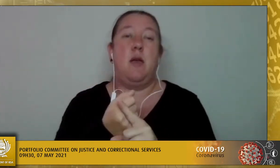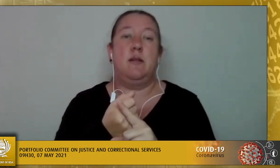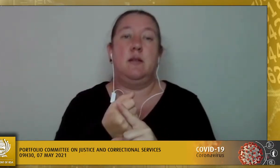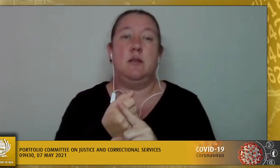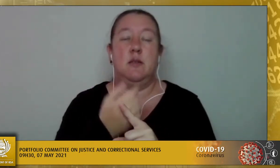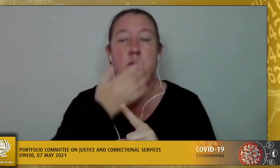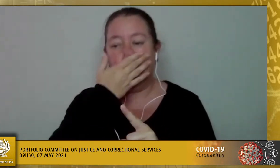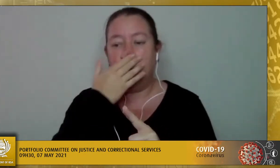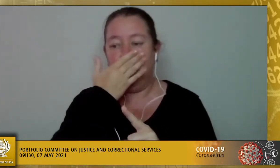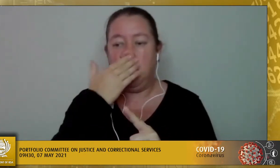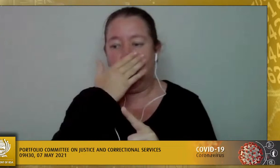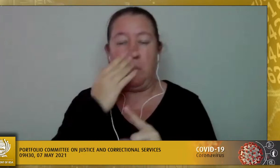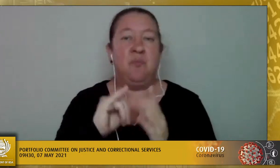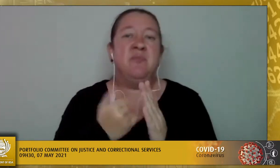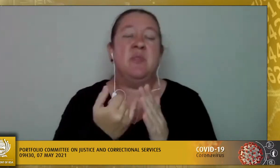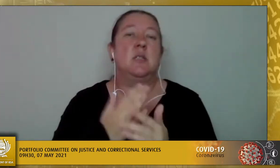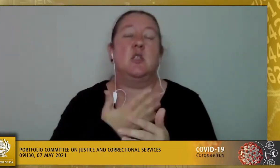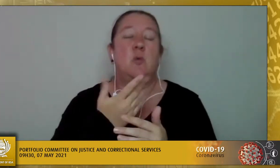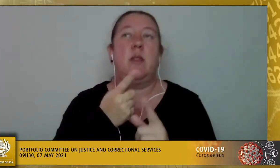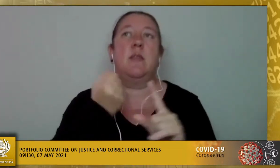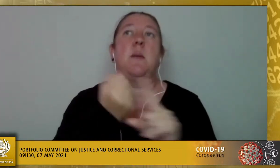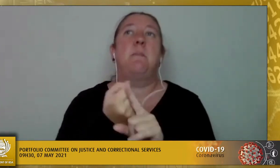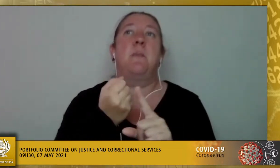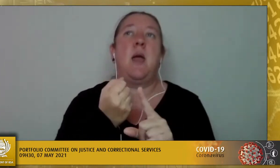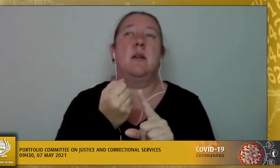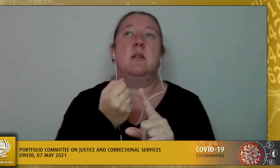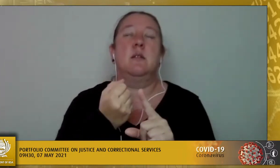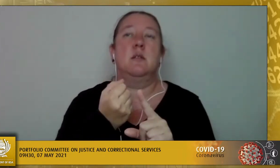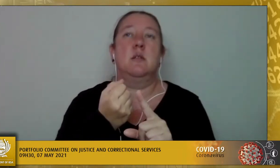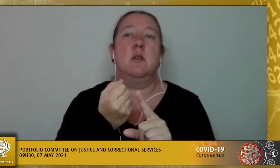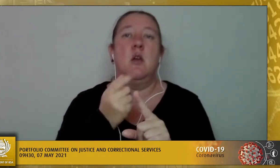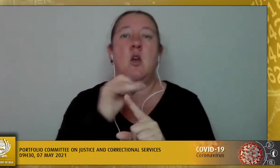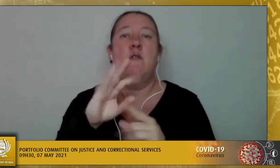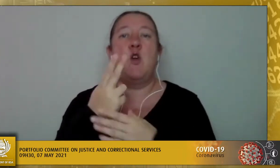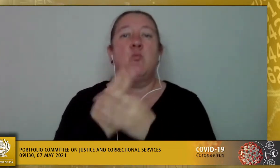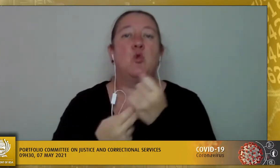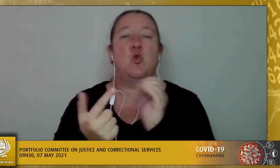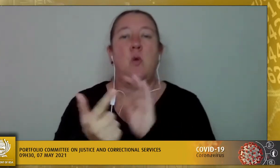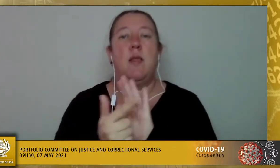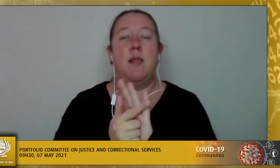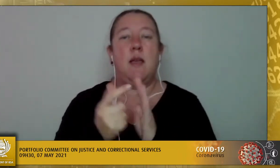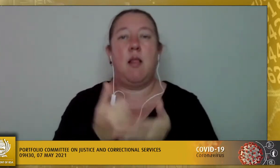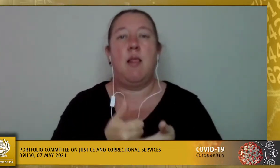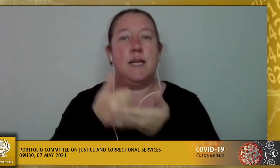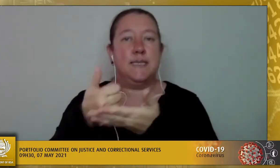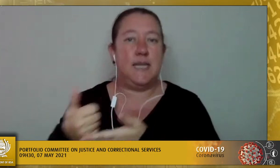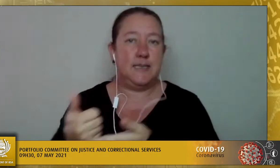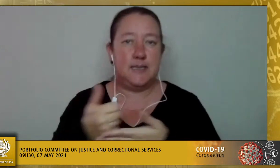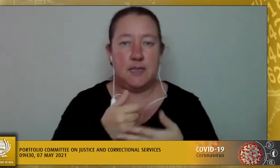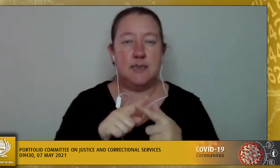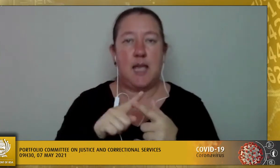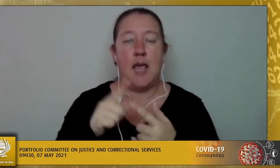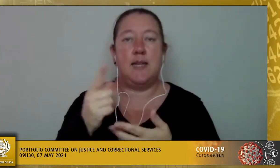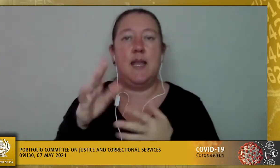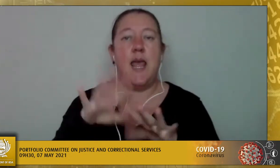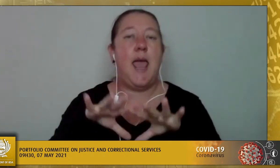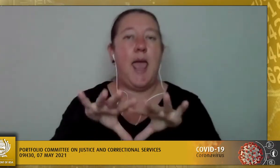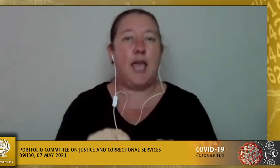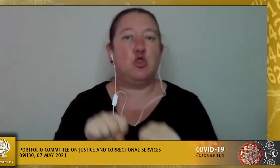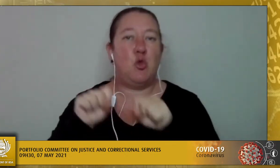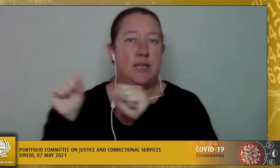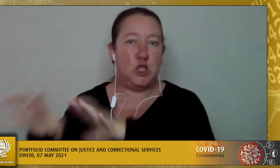as I just want to do the impact of mutual legal assistance and extraditions okay I'm